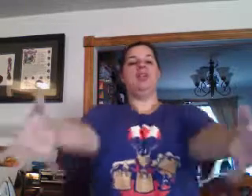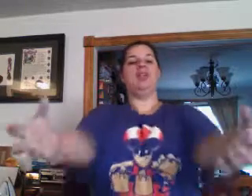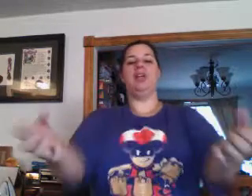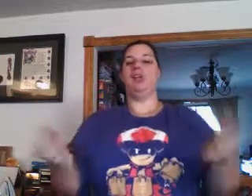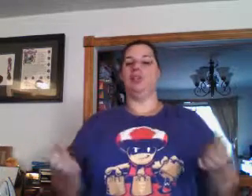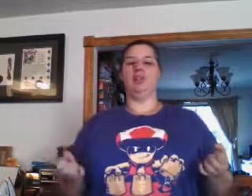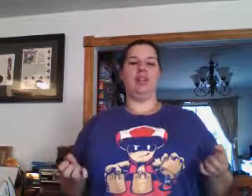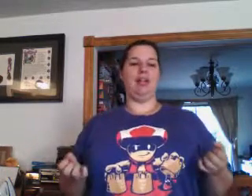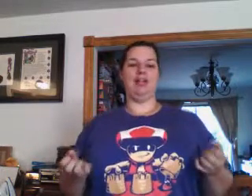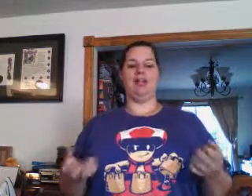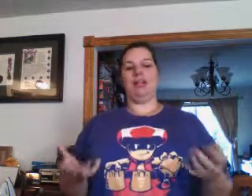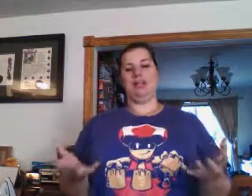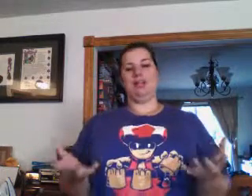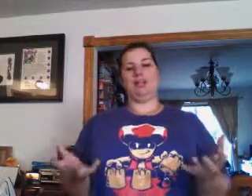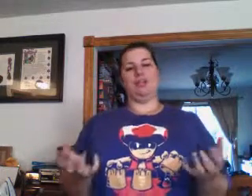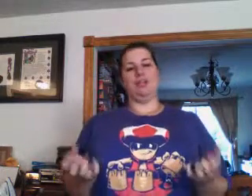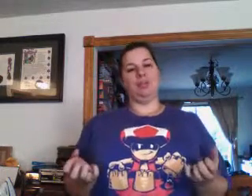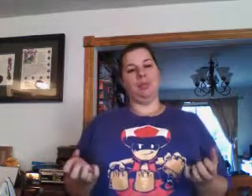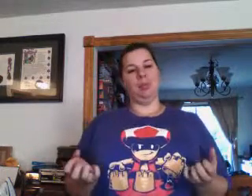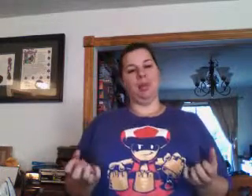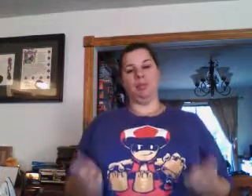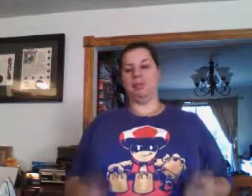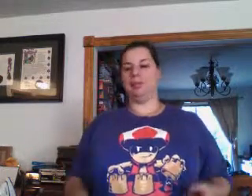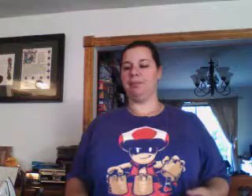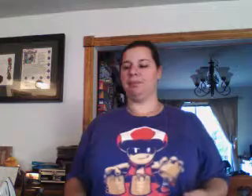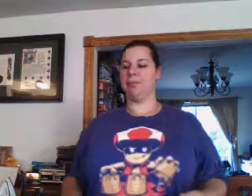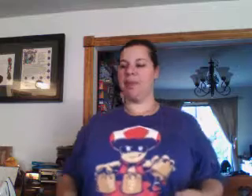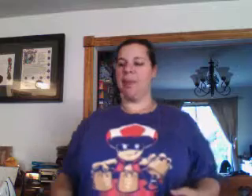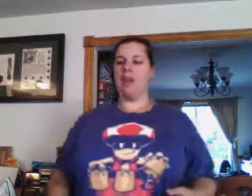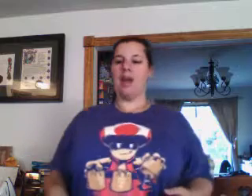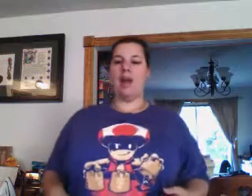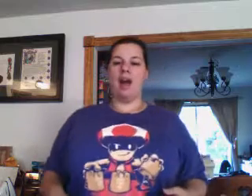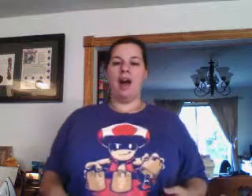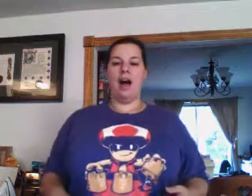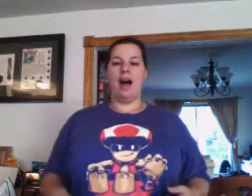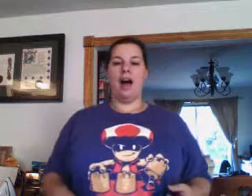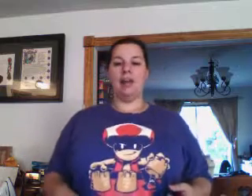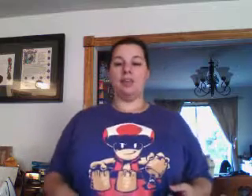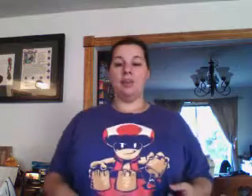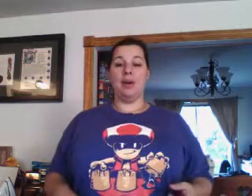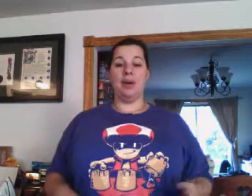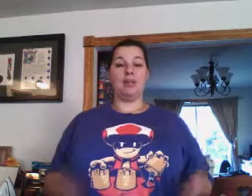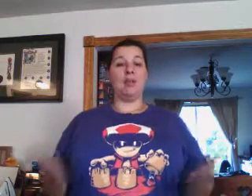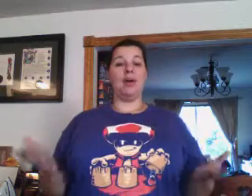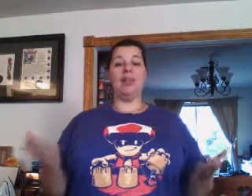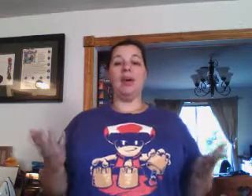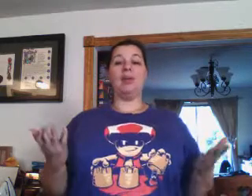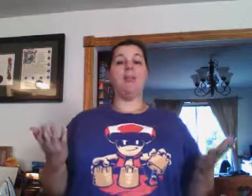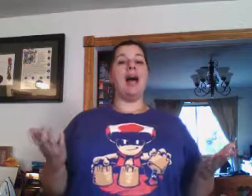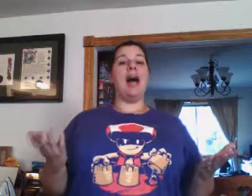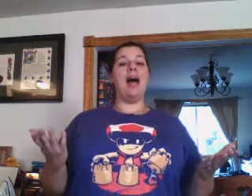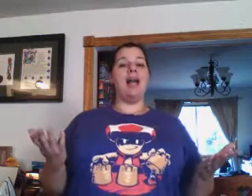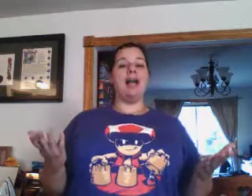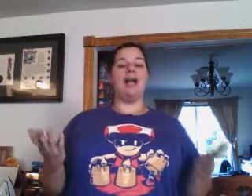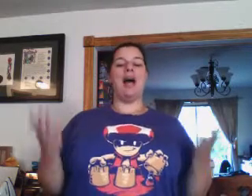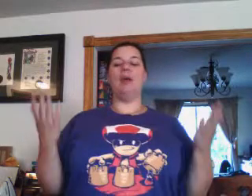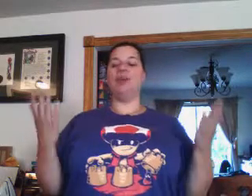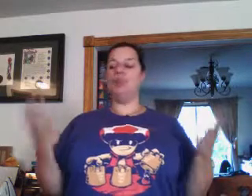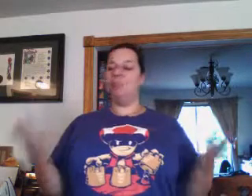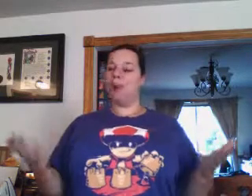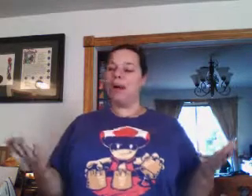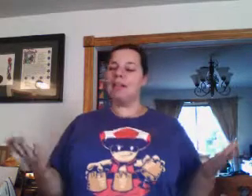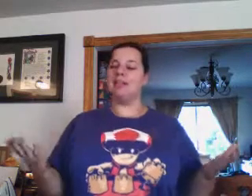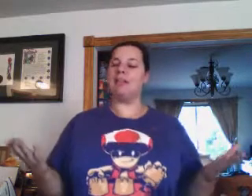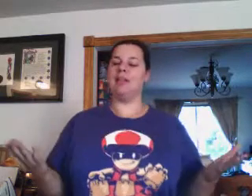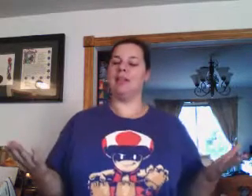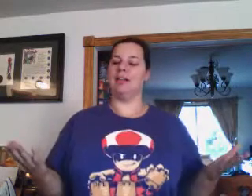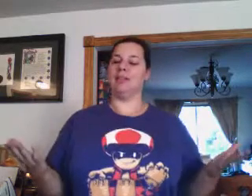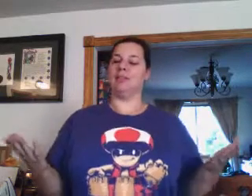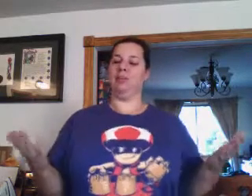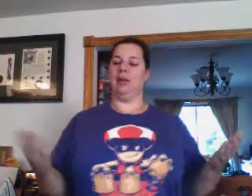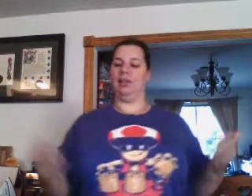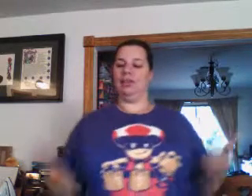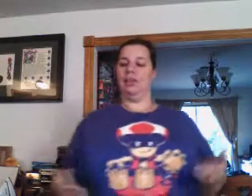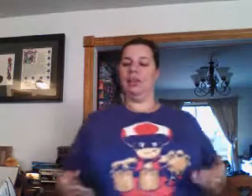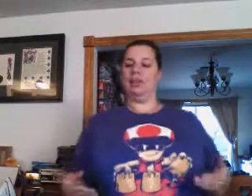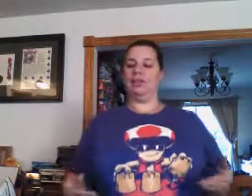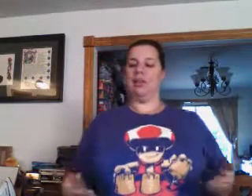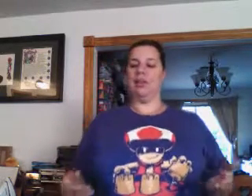be huge. You don't have to do this. Just want. So after want, how about buy? How would you buy something that you want? So it's